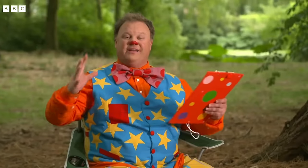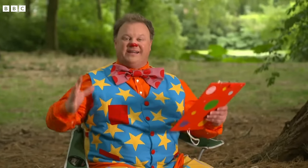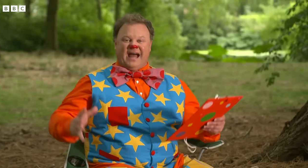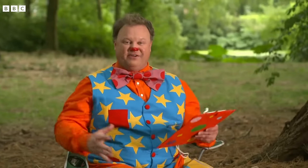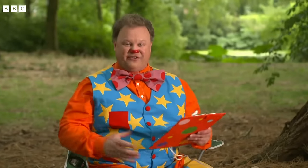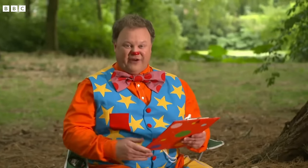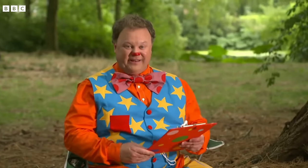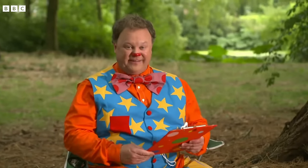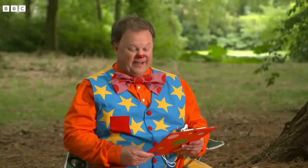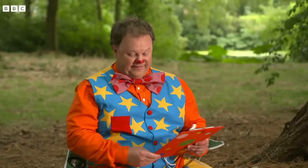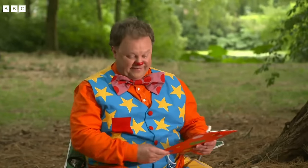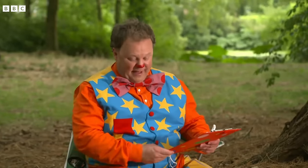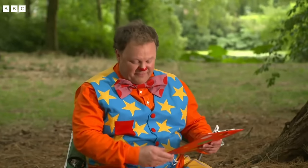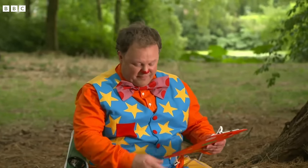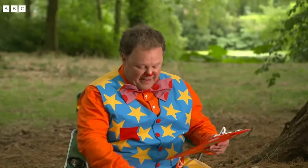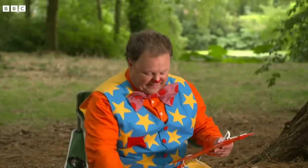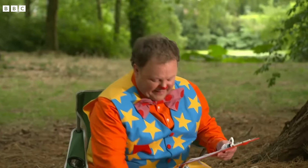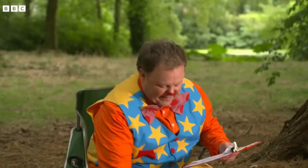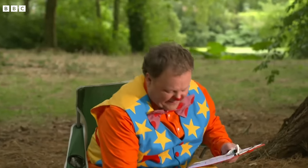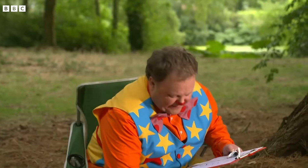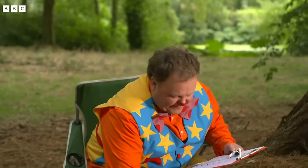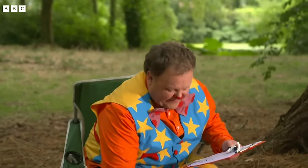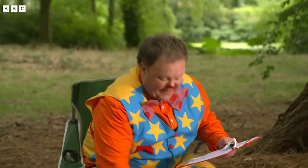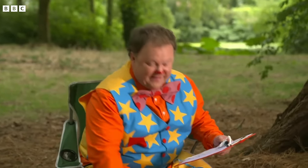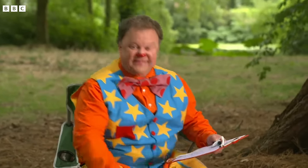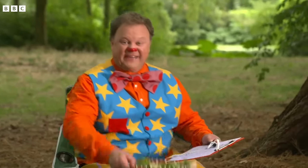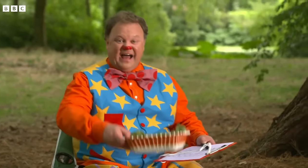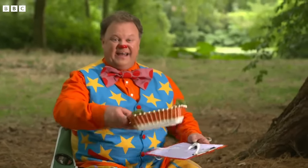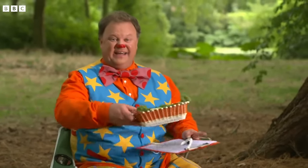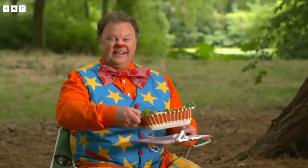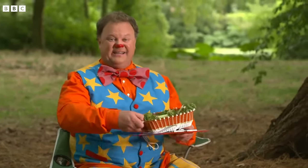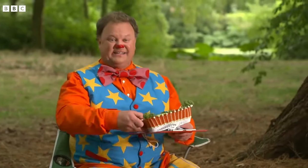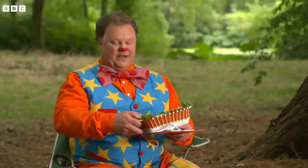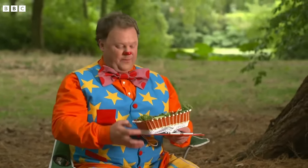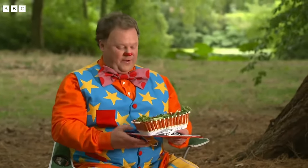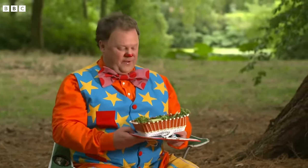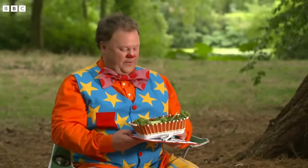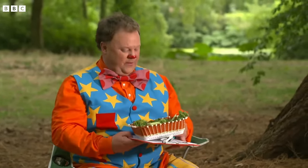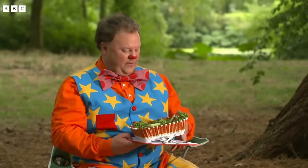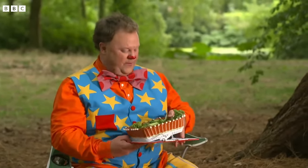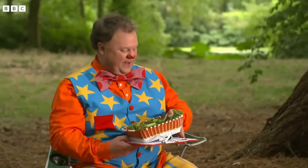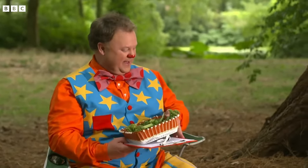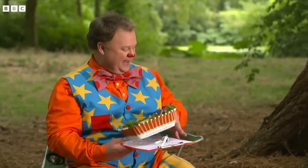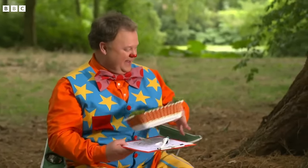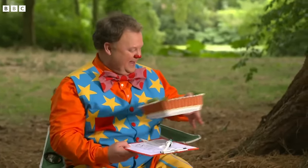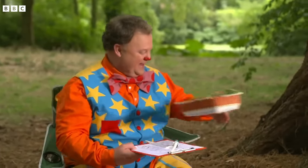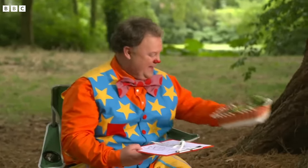everyone can have a treat. Some of my delicious salad. Woohoo!